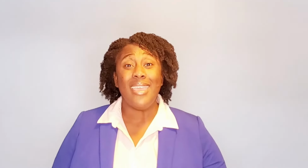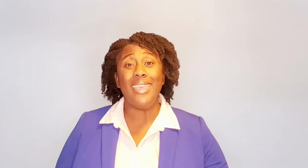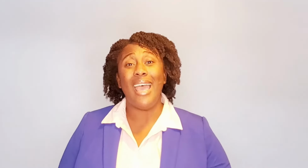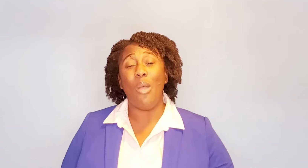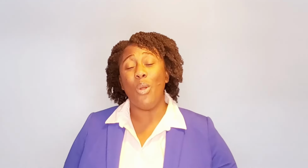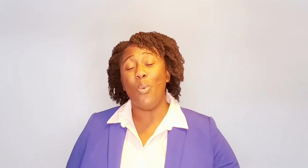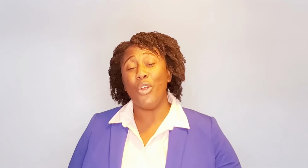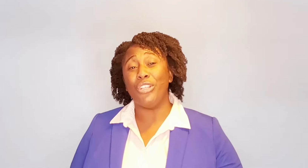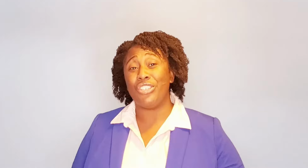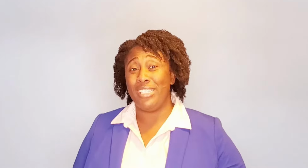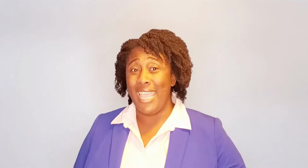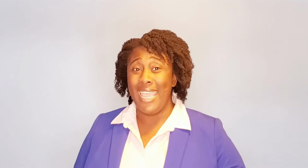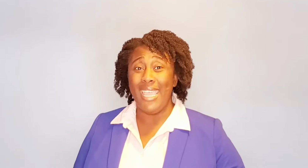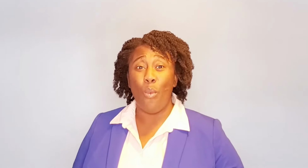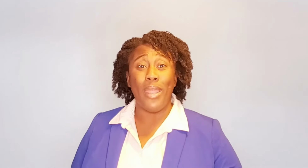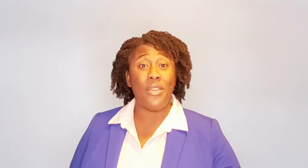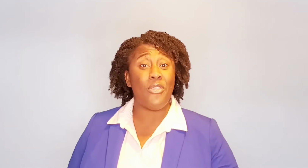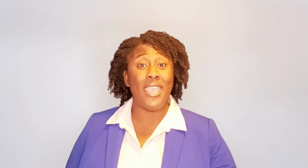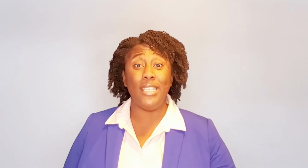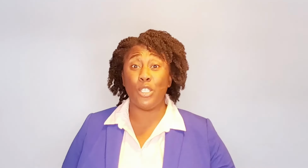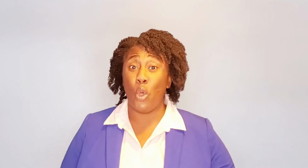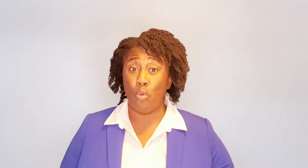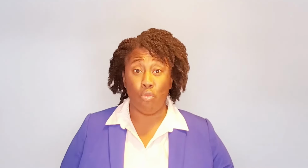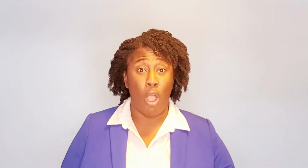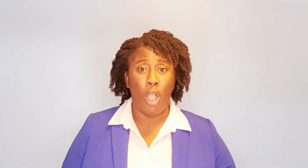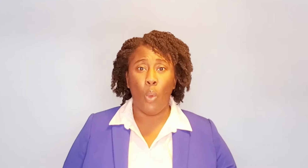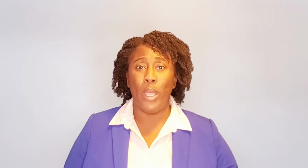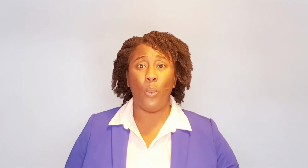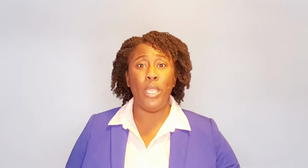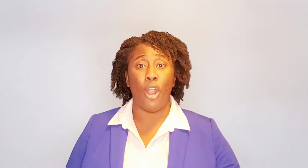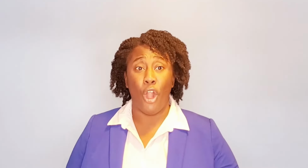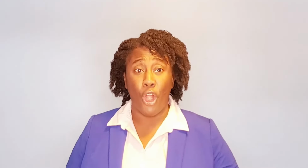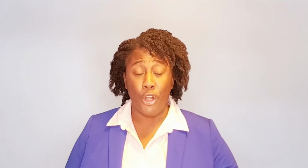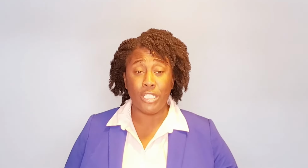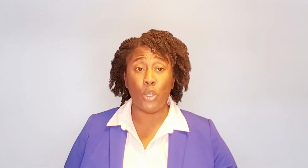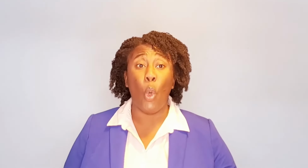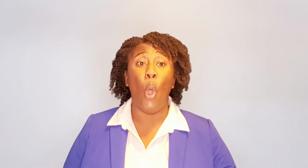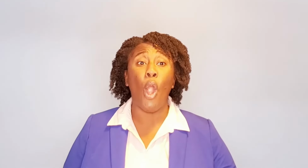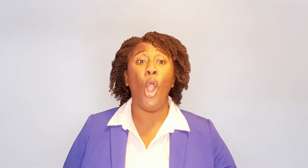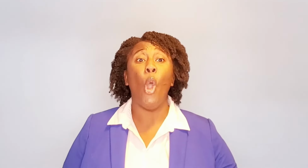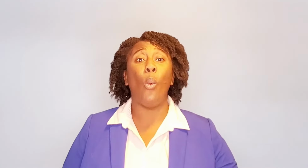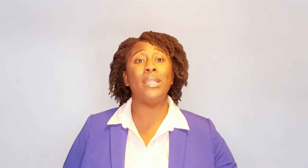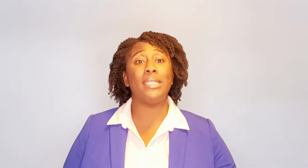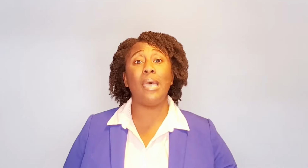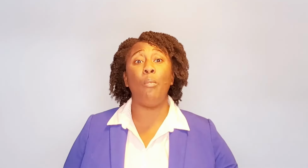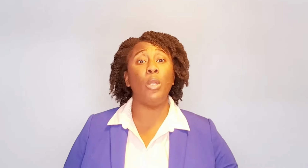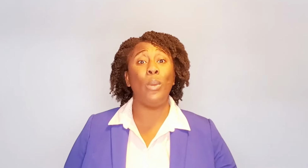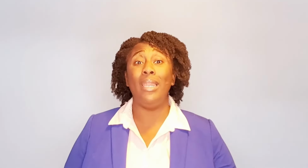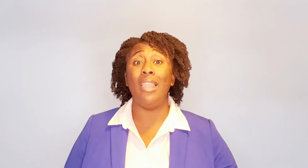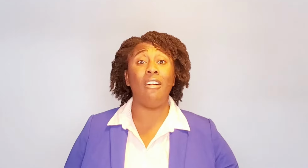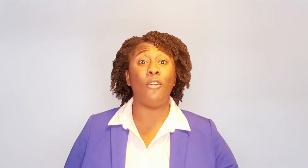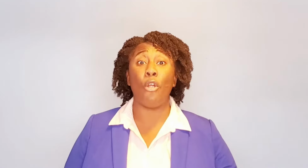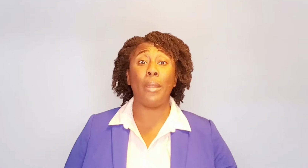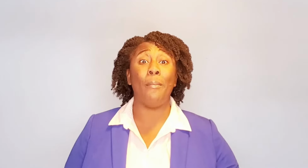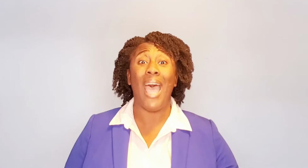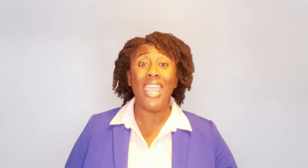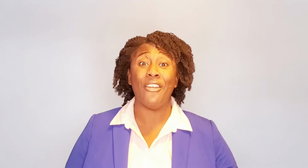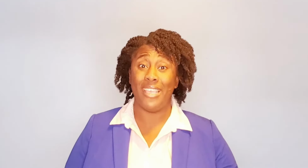In our world today, when things go wrong, when we are hurt, or when someone we love or admire is